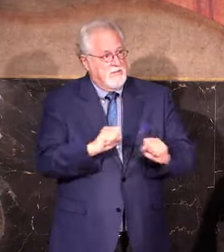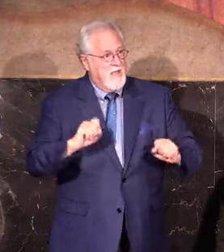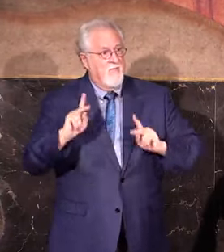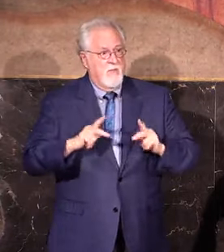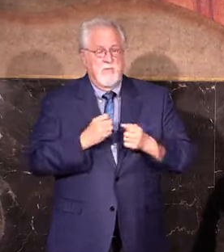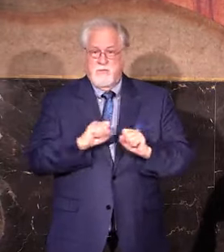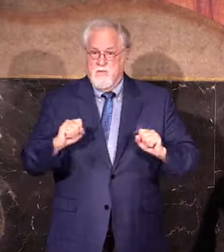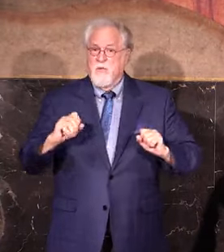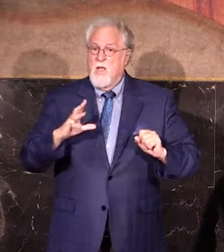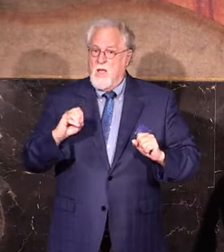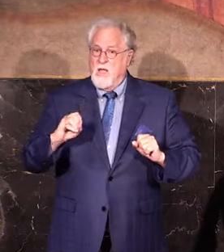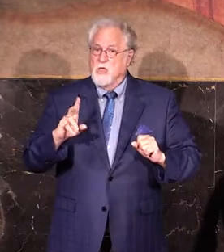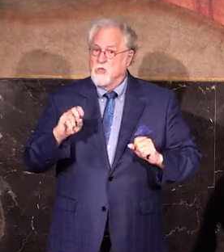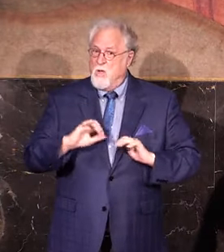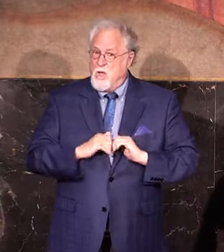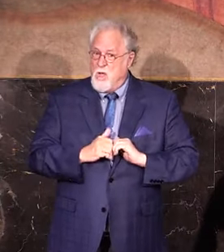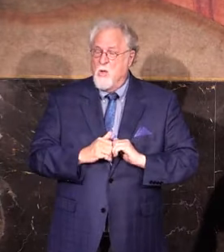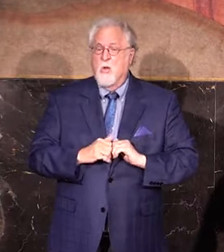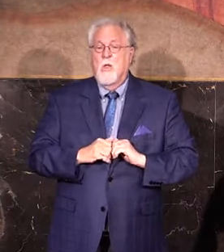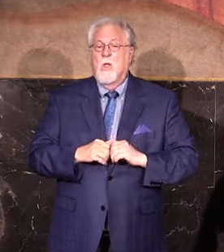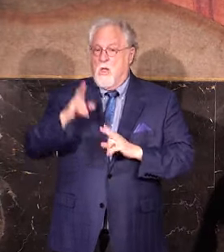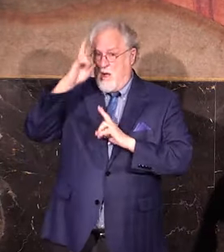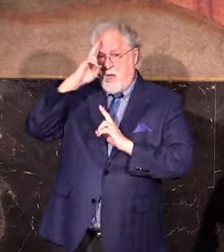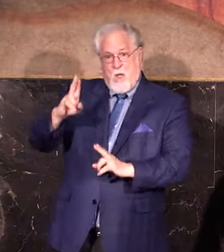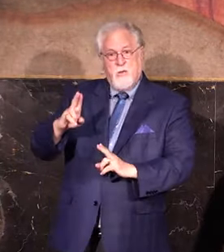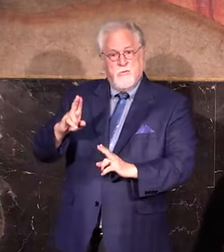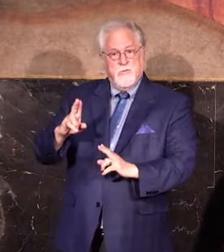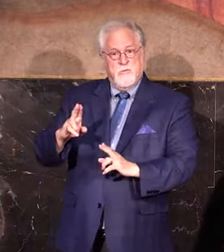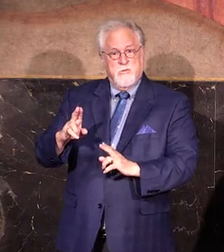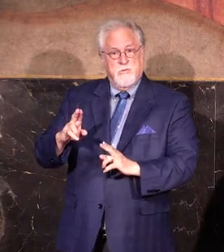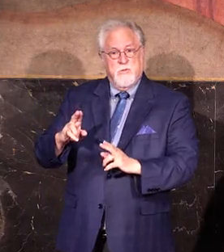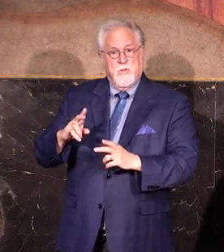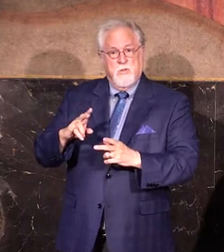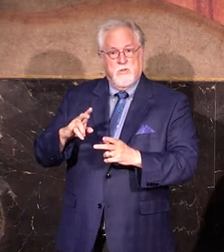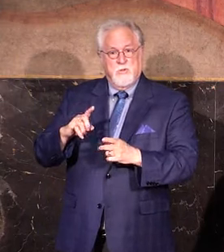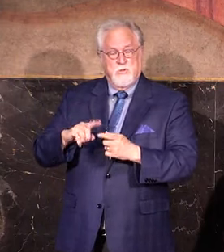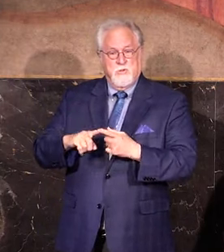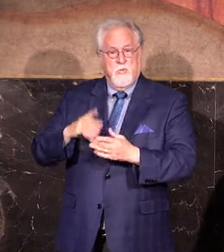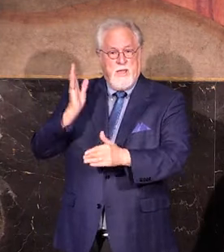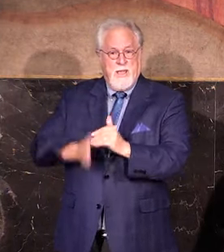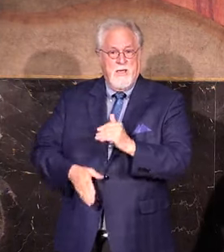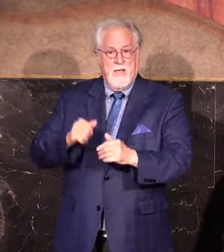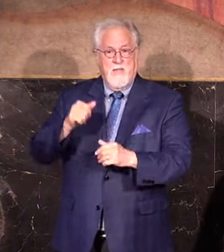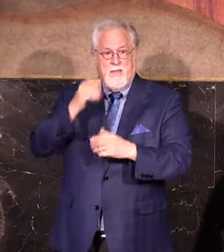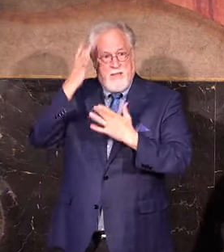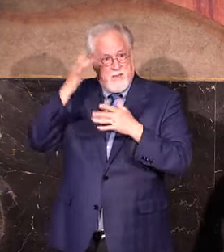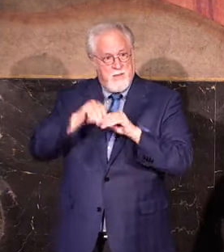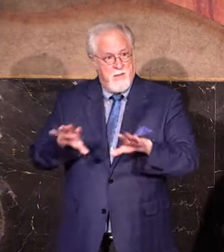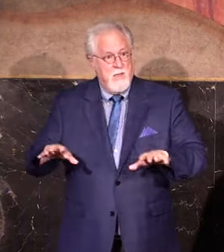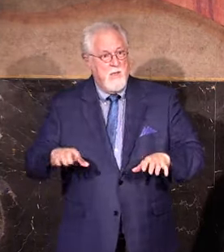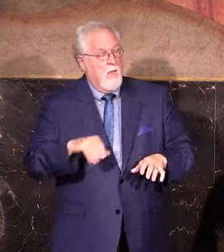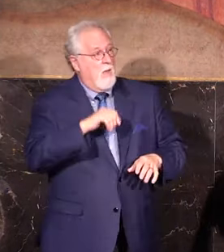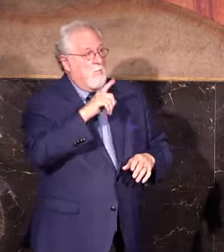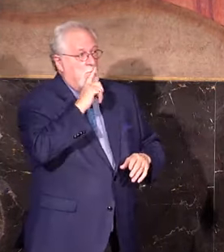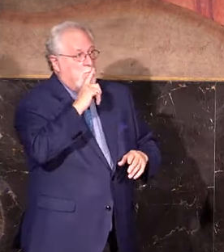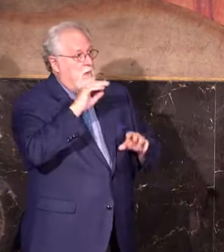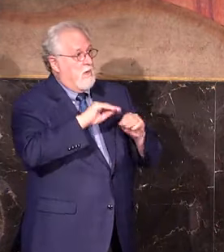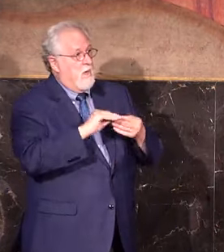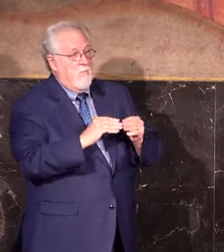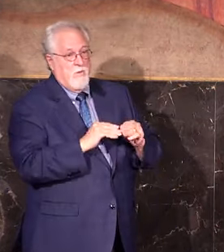safe, and we're going to do that in a way that really honors what we need to do to end this epidemic. Does that mean you're not going to release any